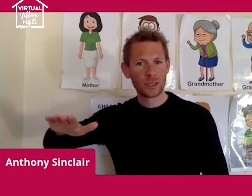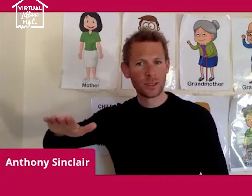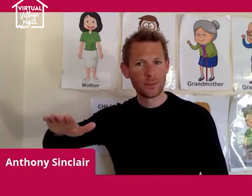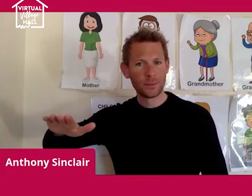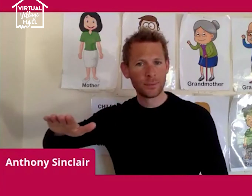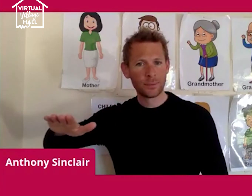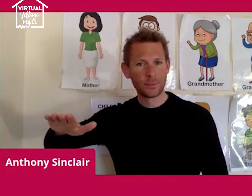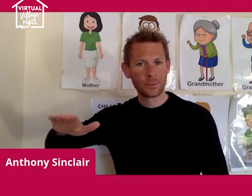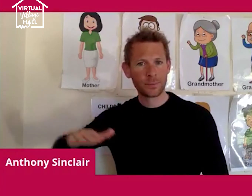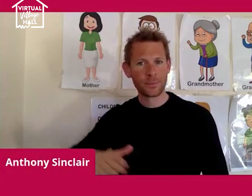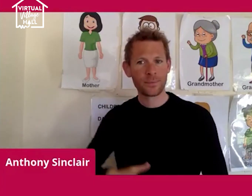Children.